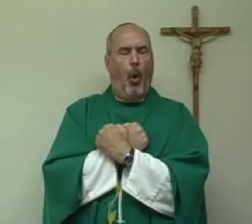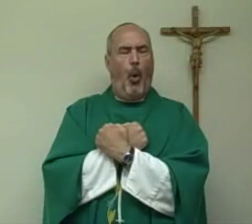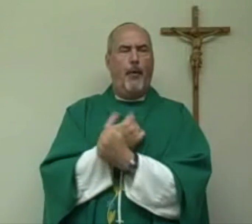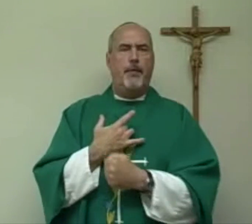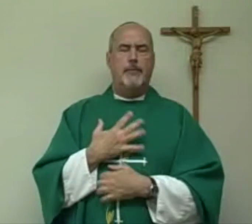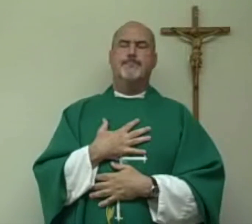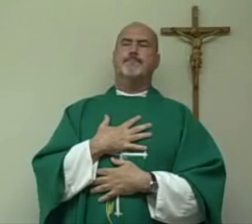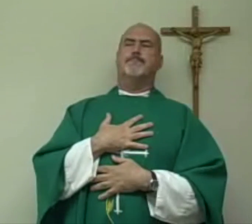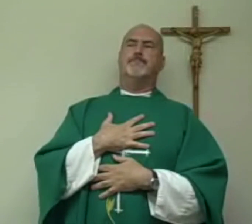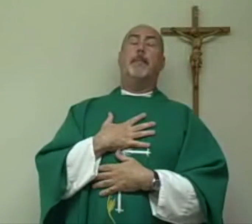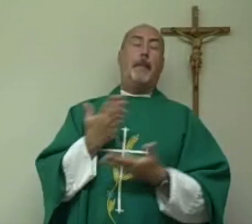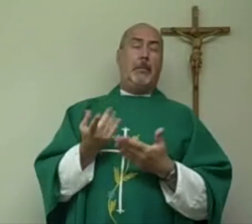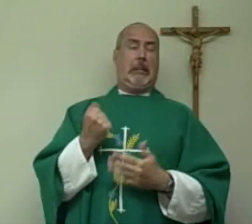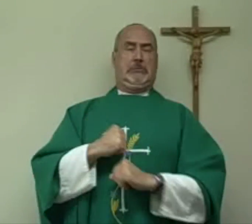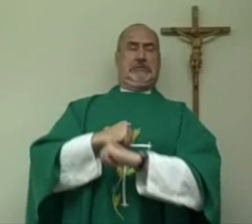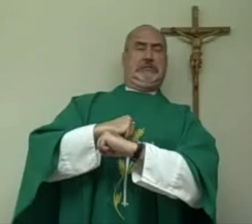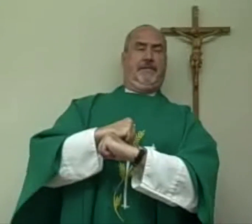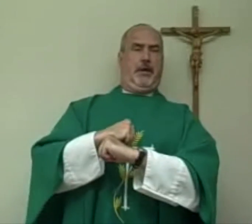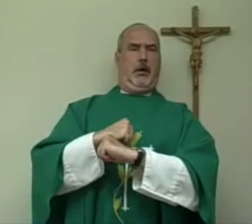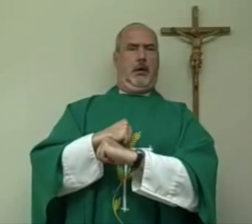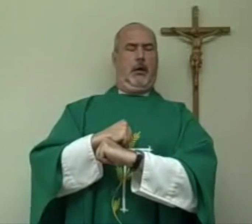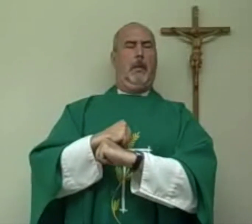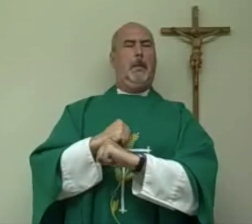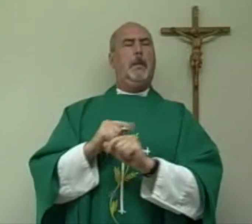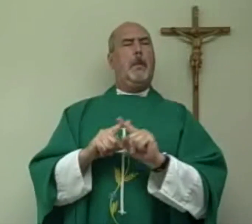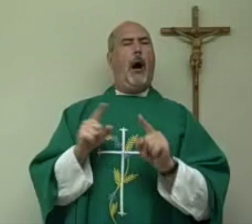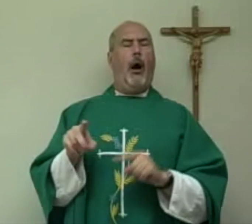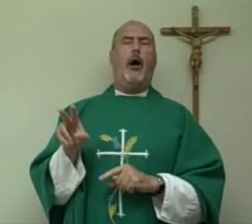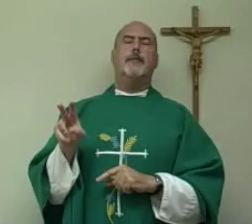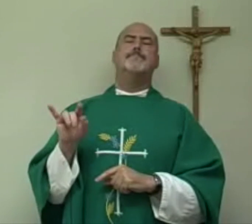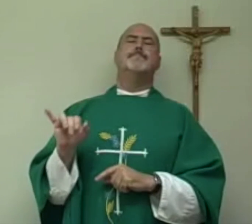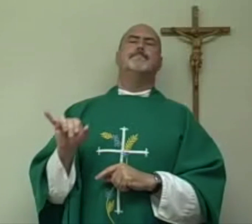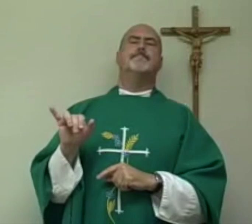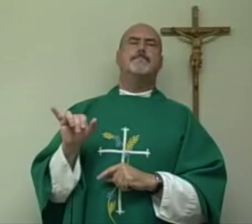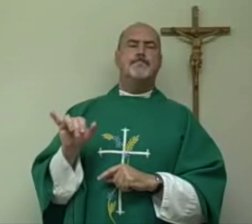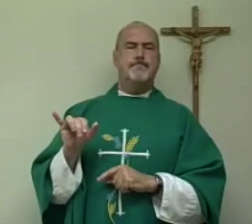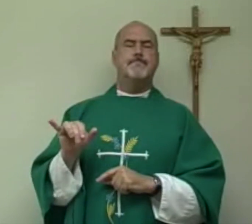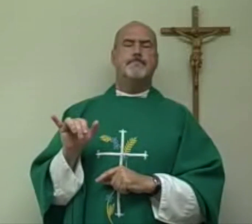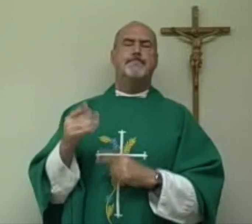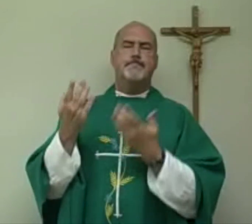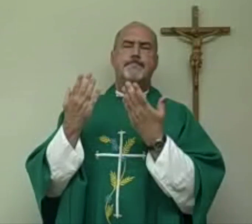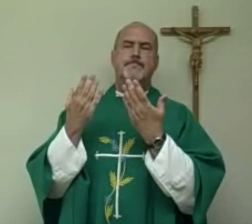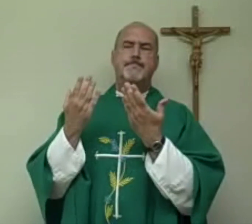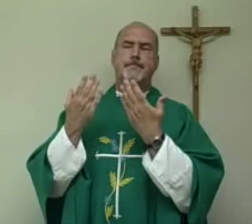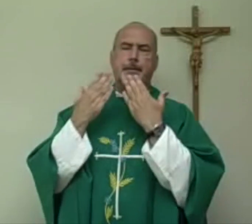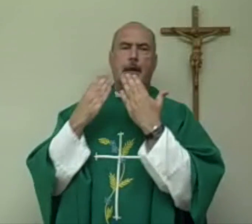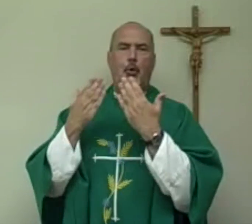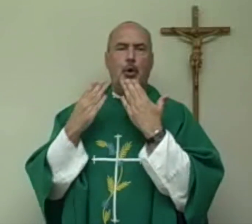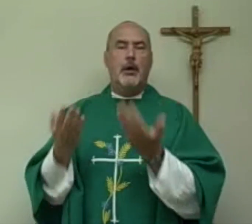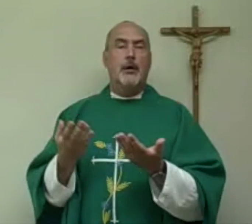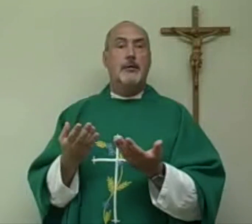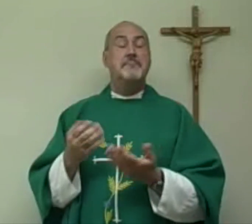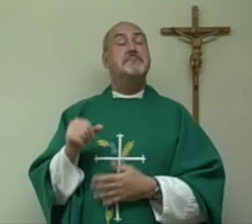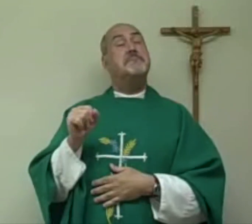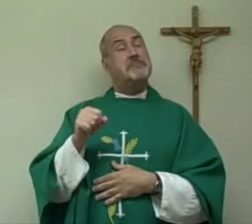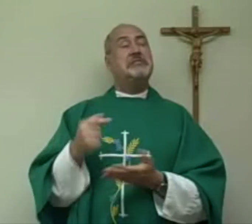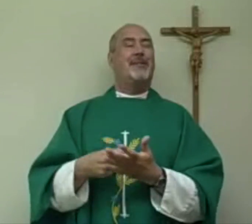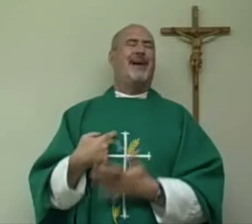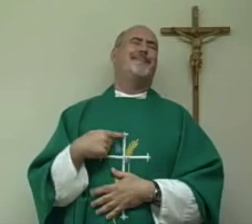speaks with kindness and love, that really affects me. Even though I may be a little defensive, I am thankful